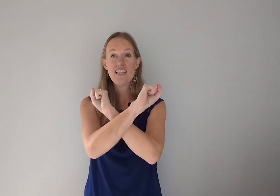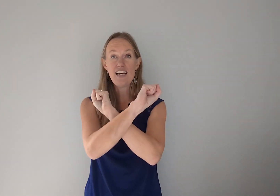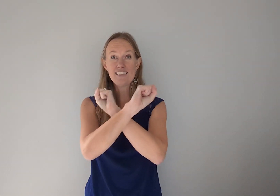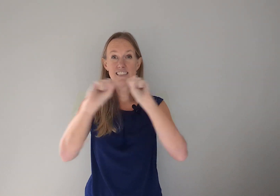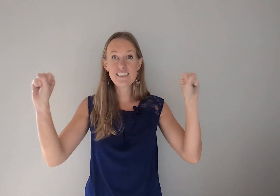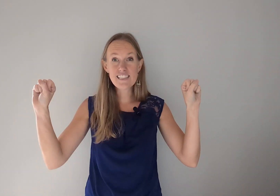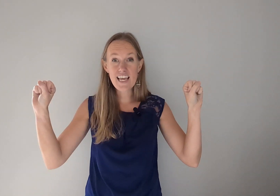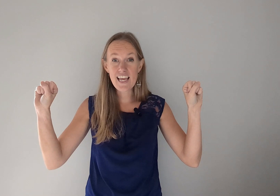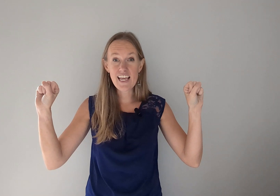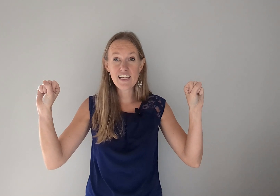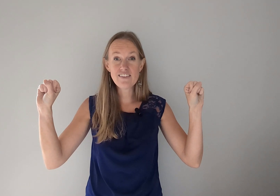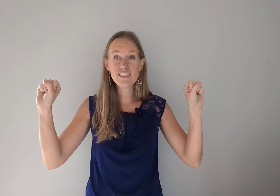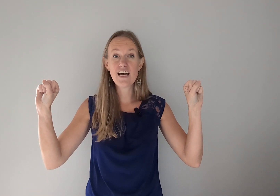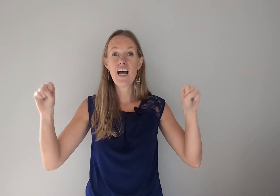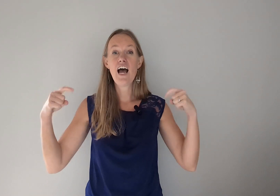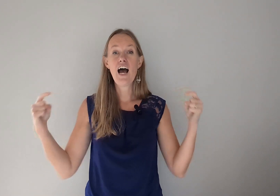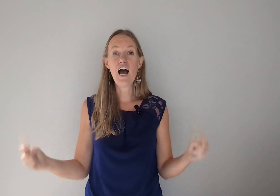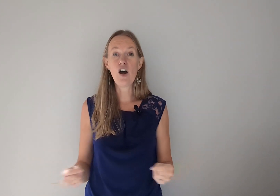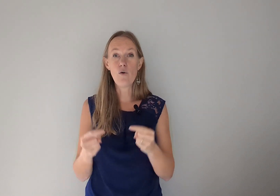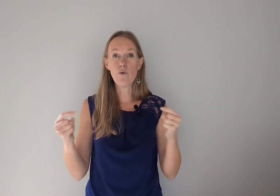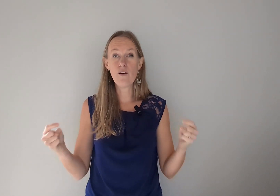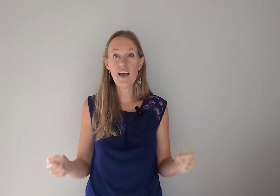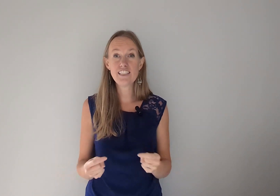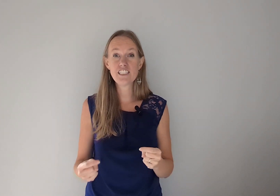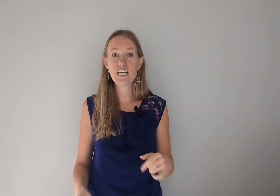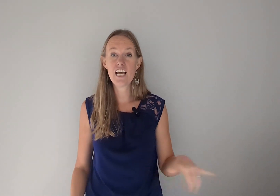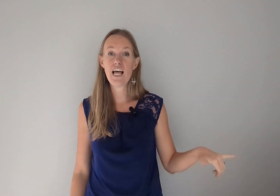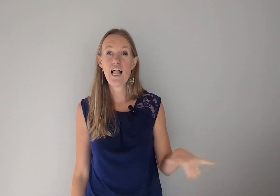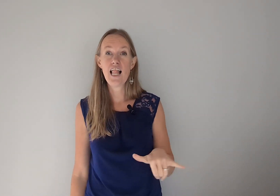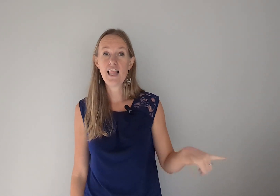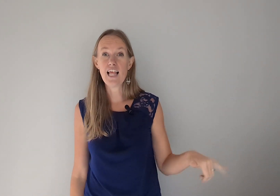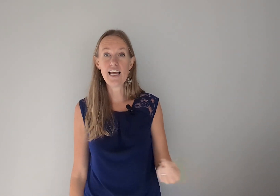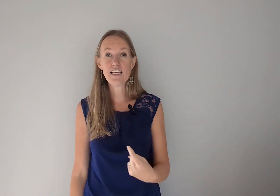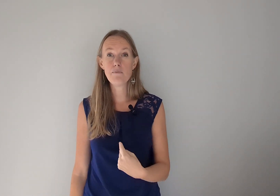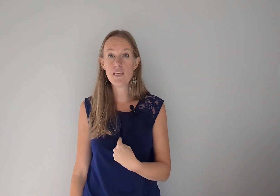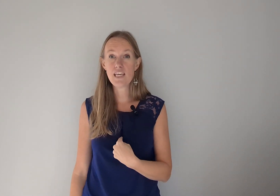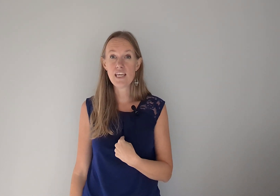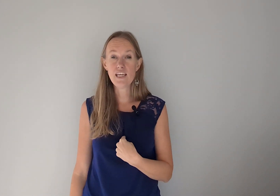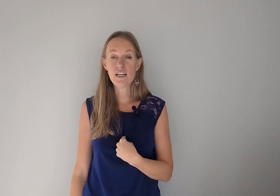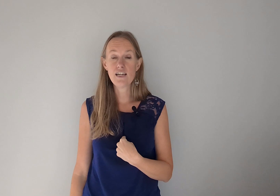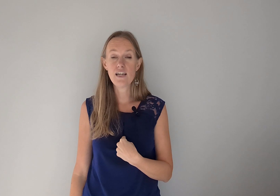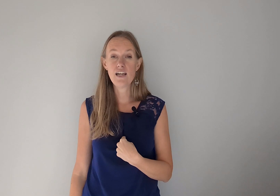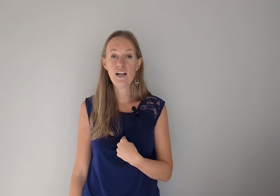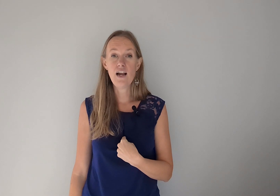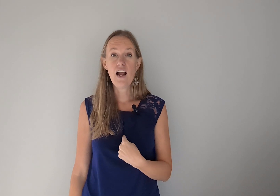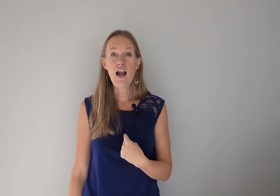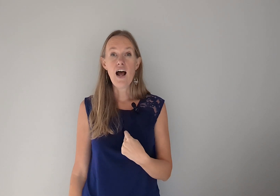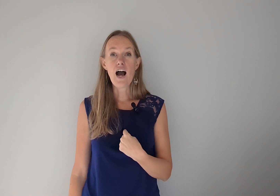that saved a wretch like me.